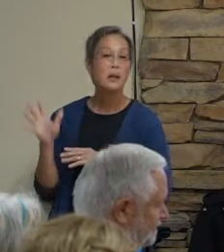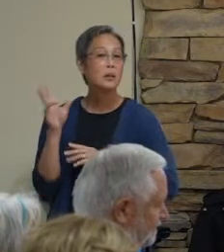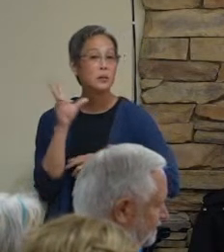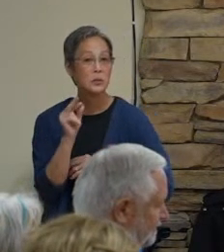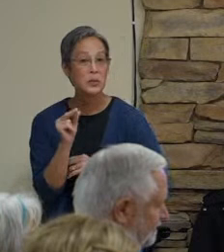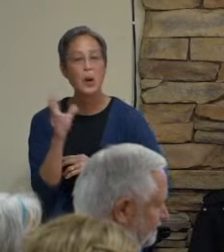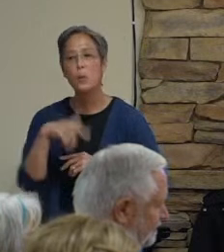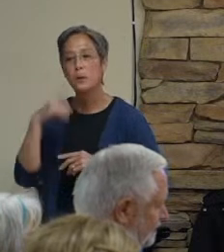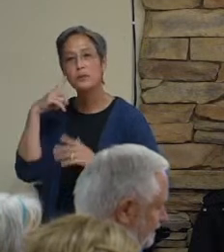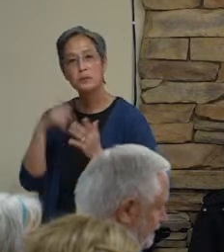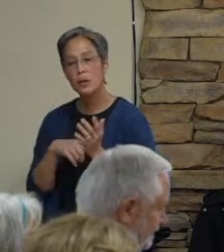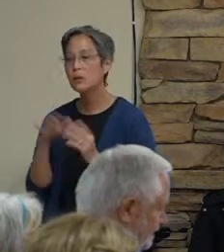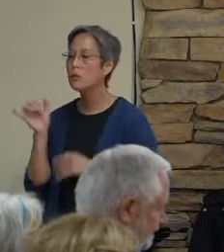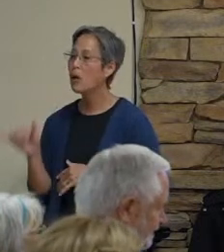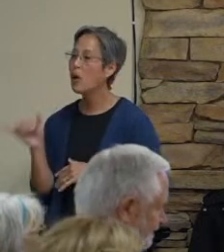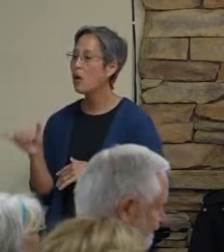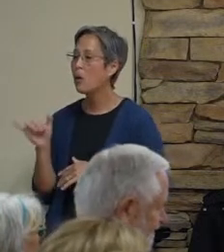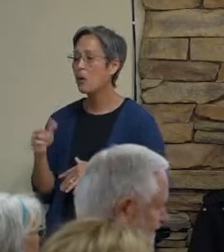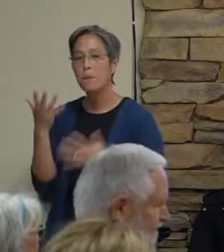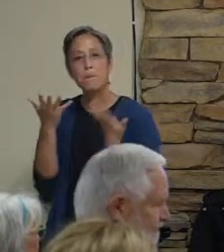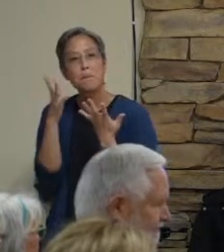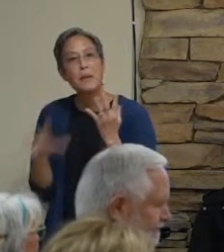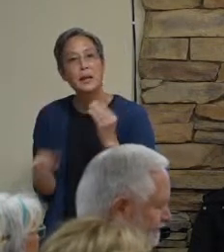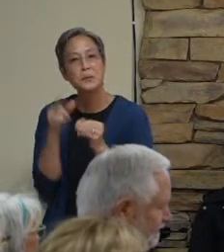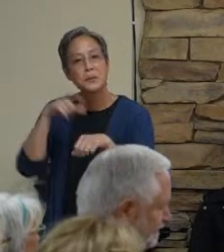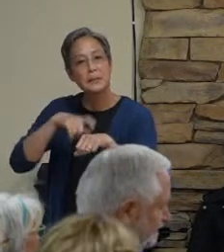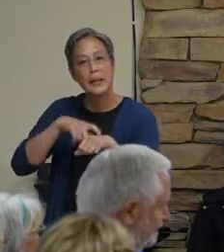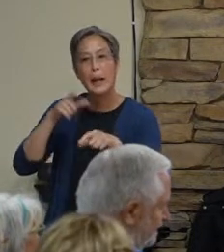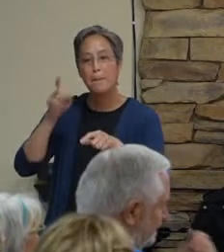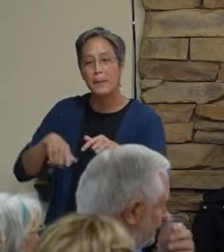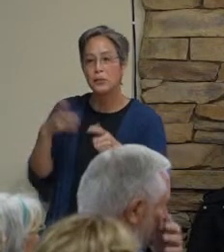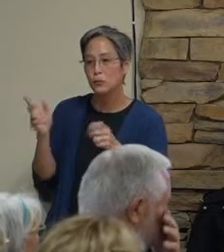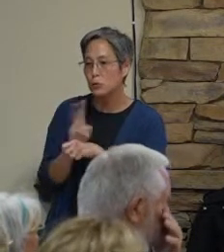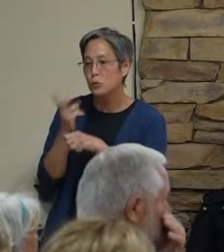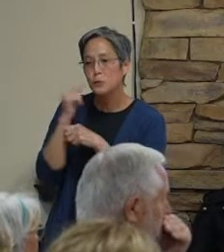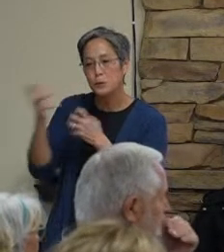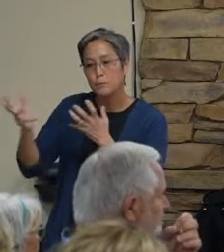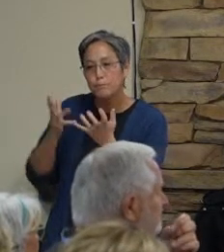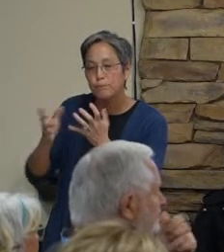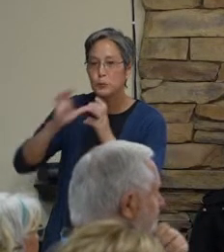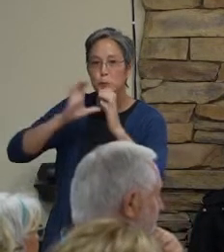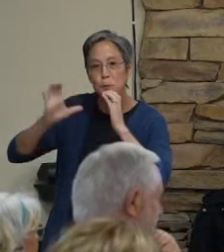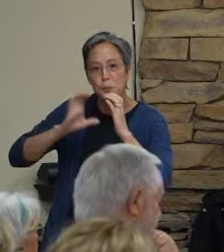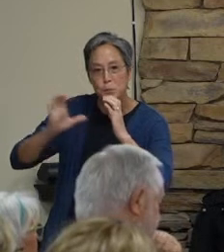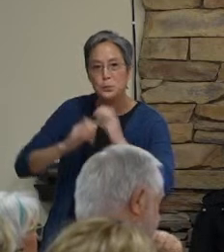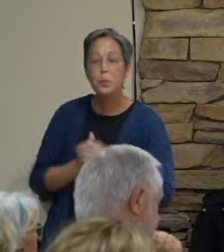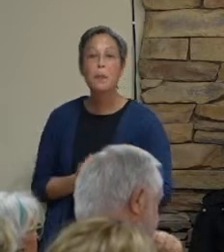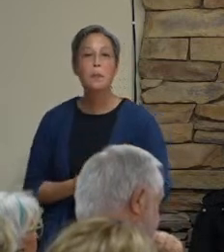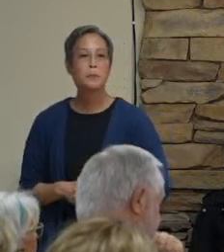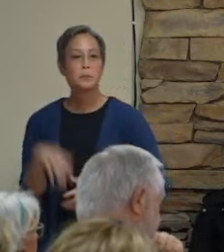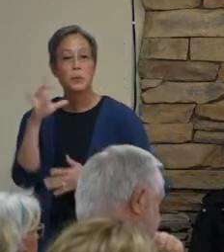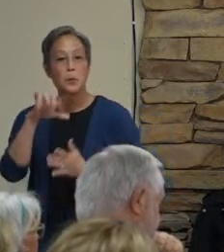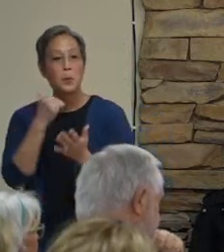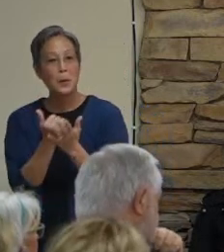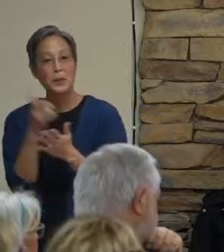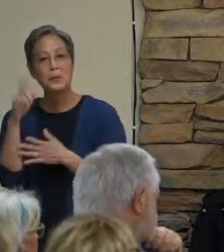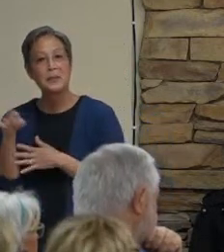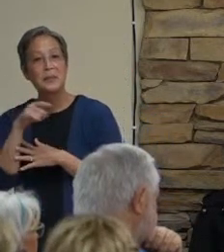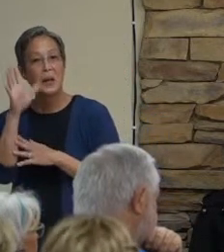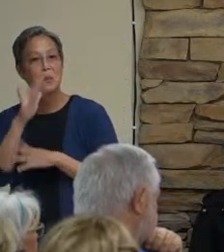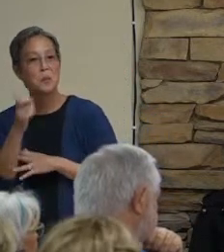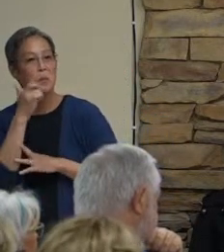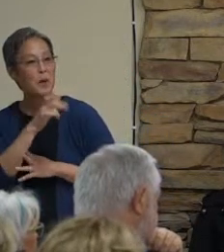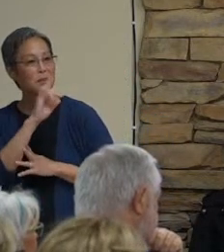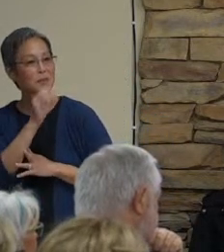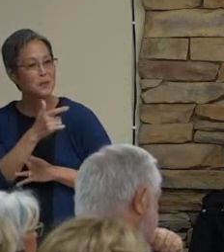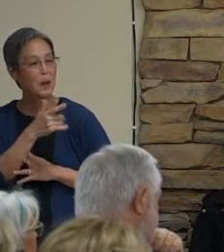and understand that they might just need to take some extra time to communicate with that person. Graduates will watch their dog react to